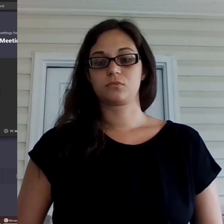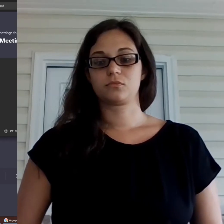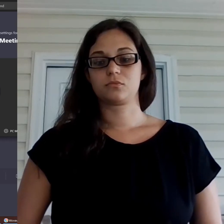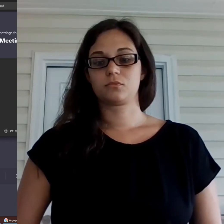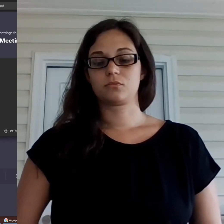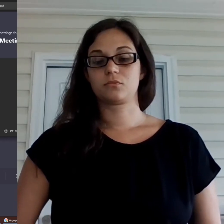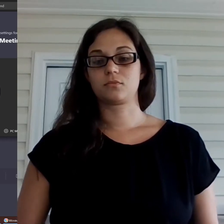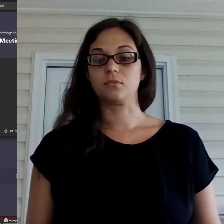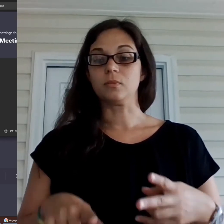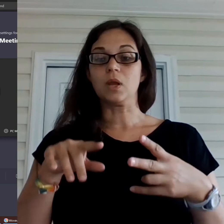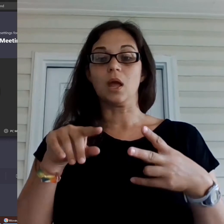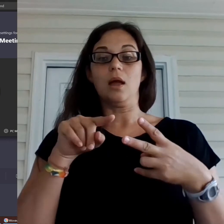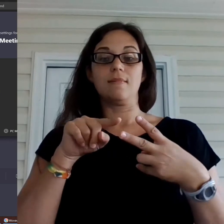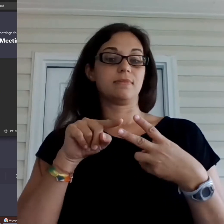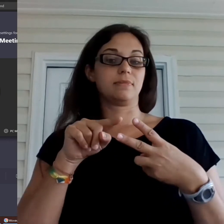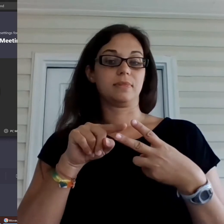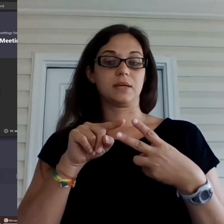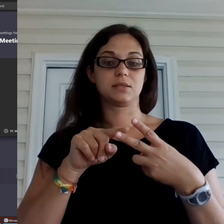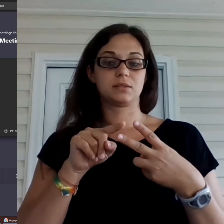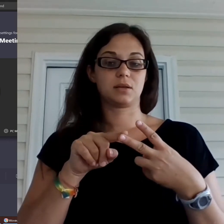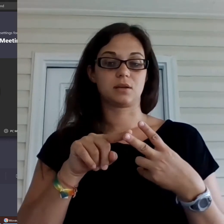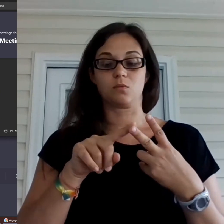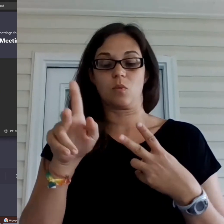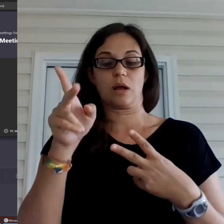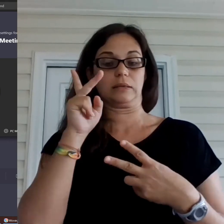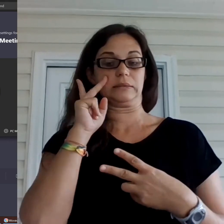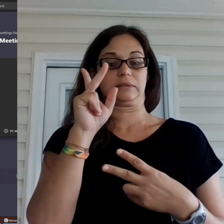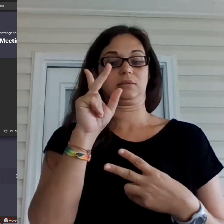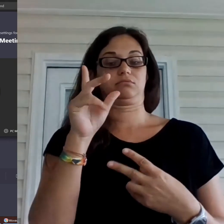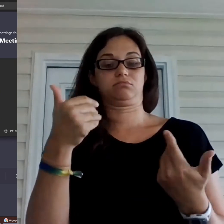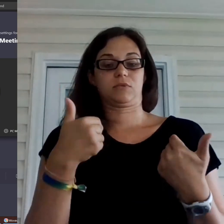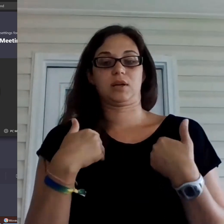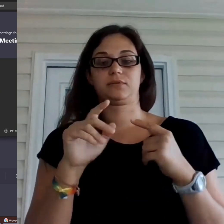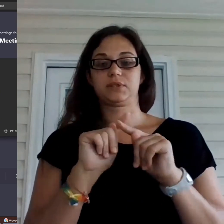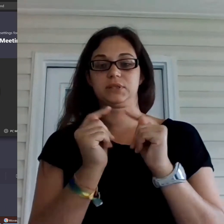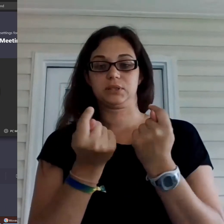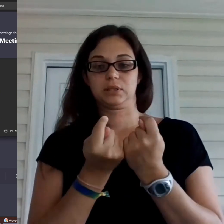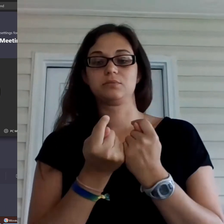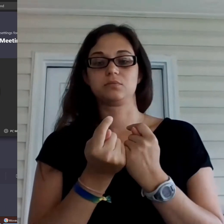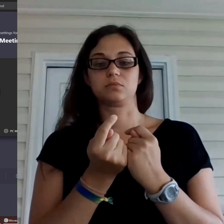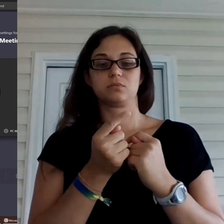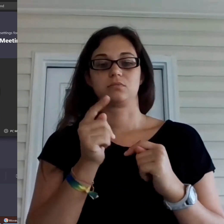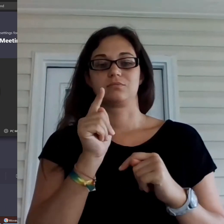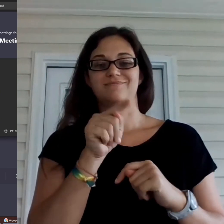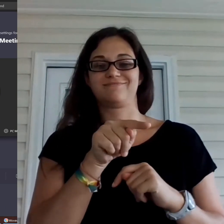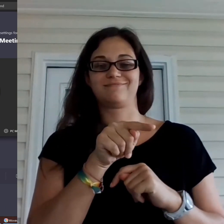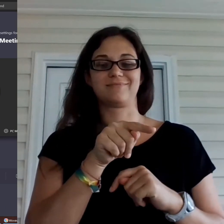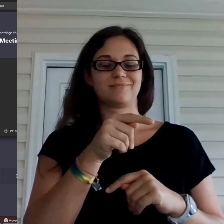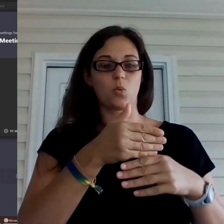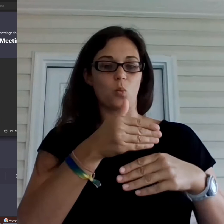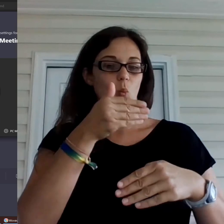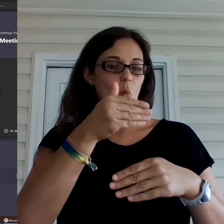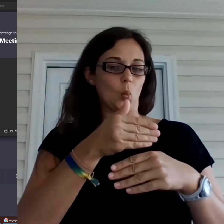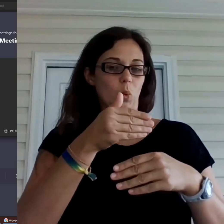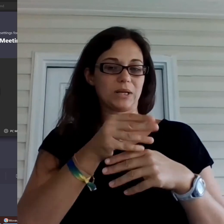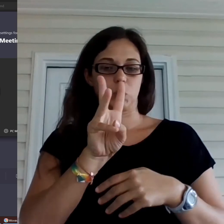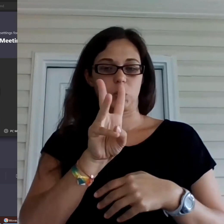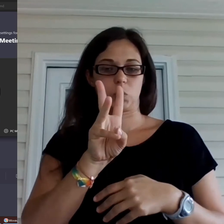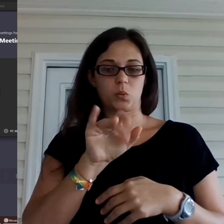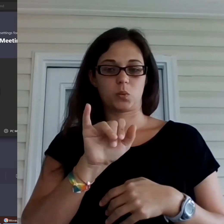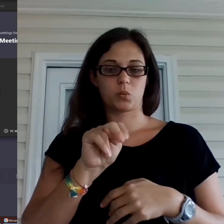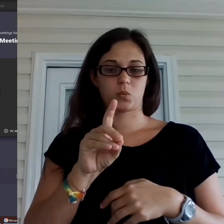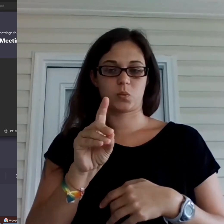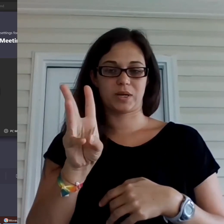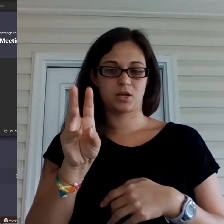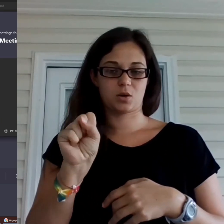The second way that you can see if you have Teams on your computer is to go to the Windows icon in your lower left and look